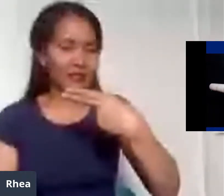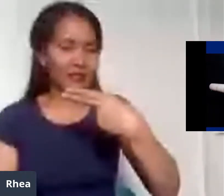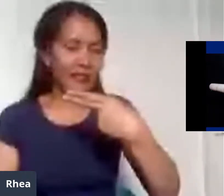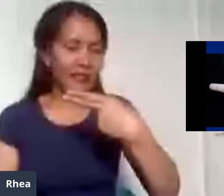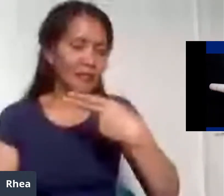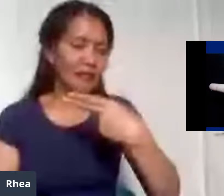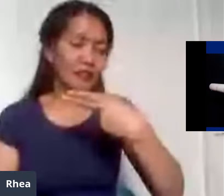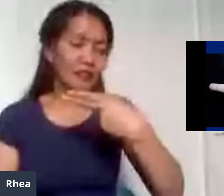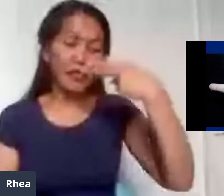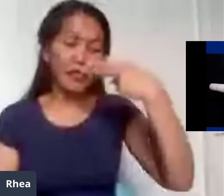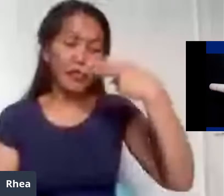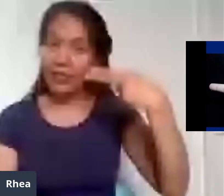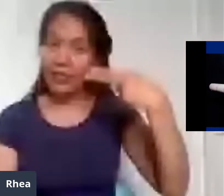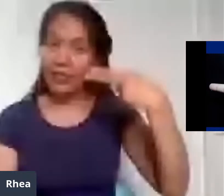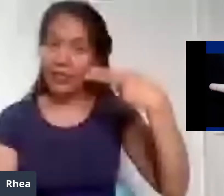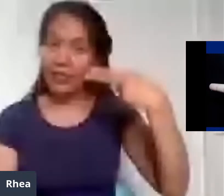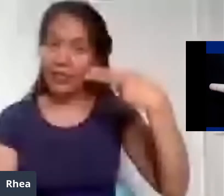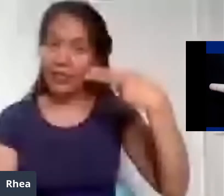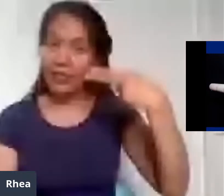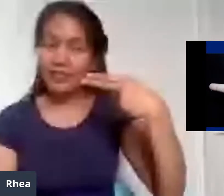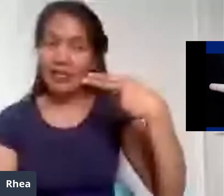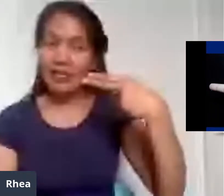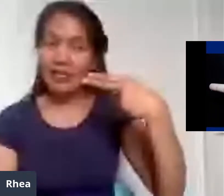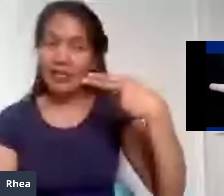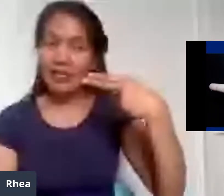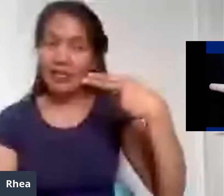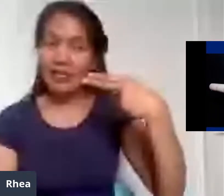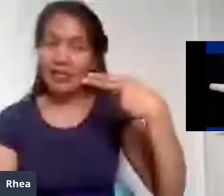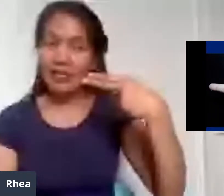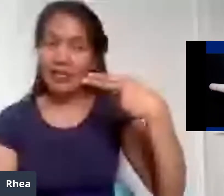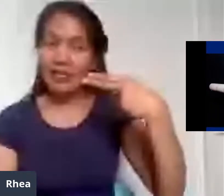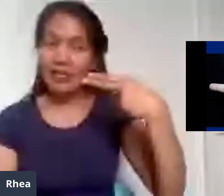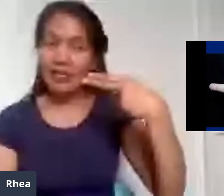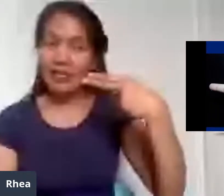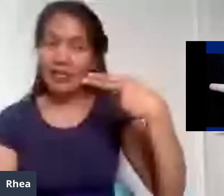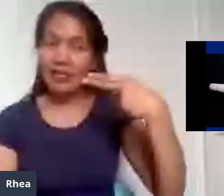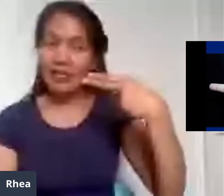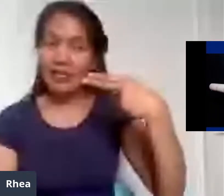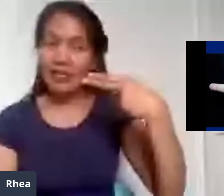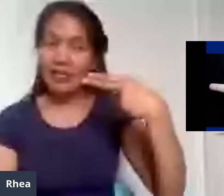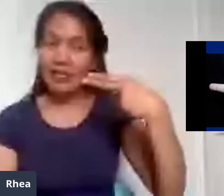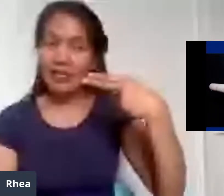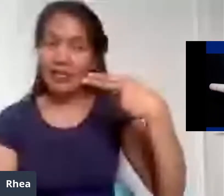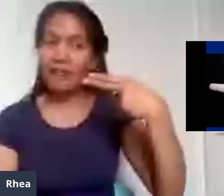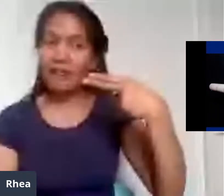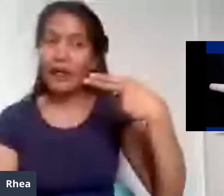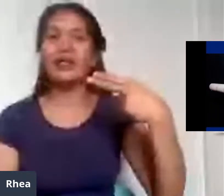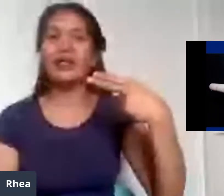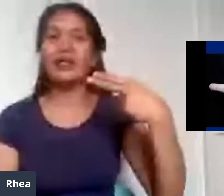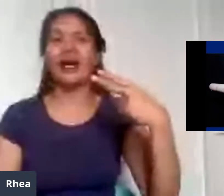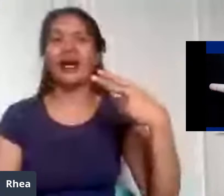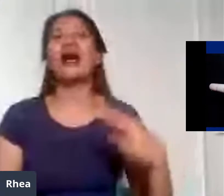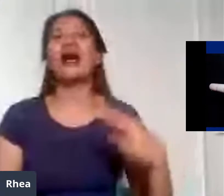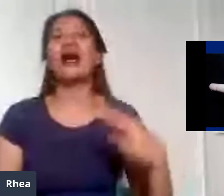This is letter H. Would stand for house.